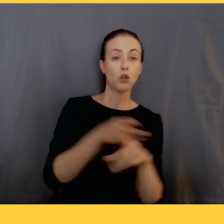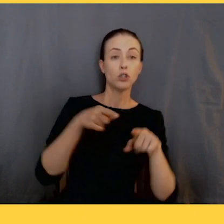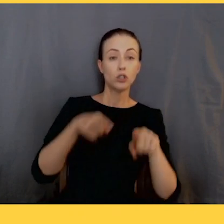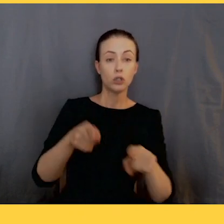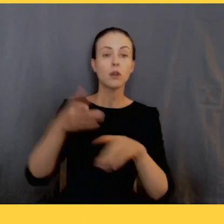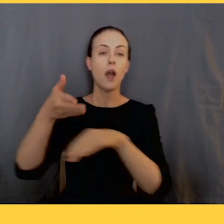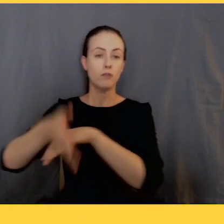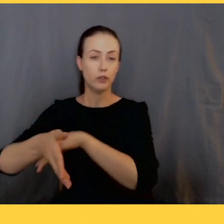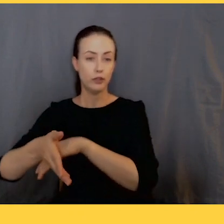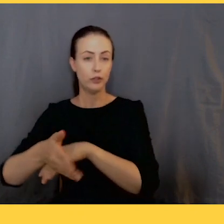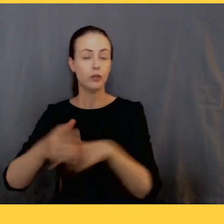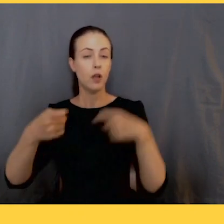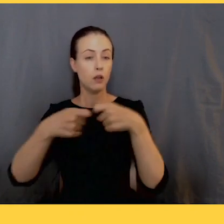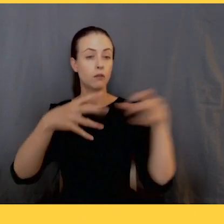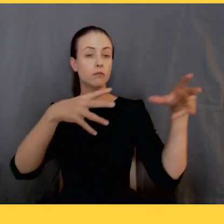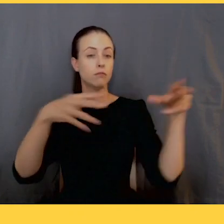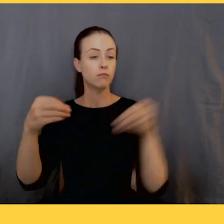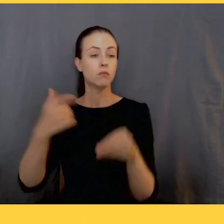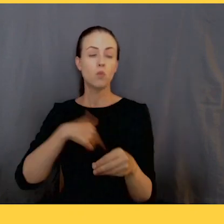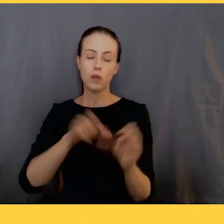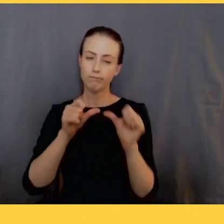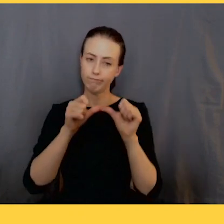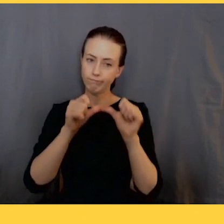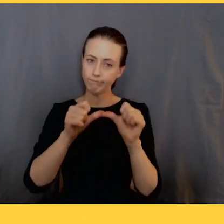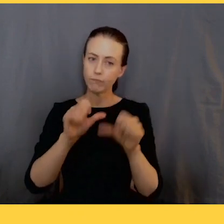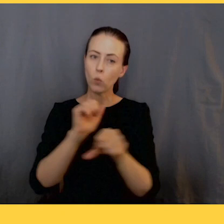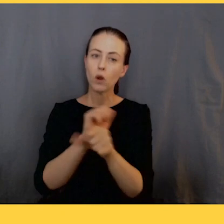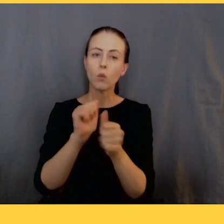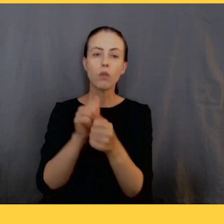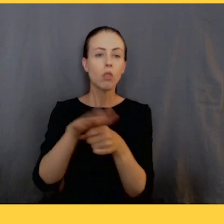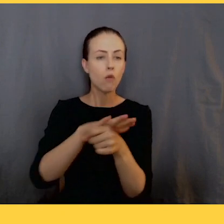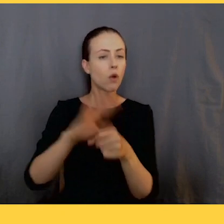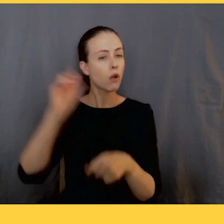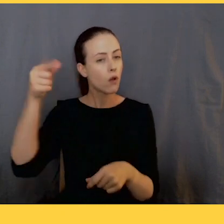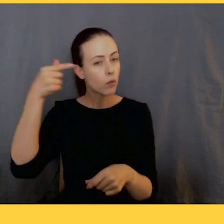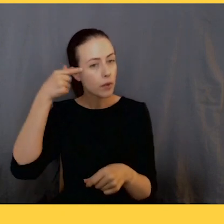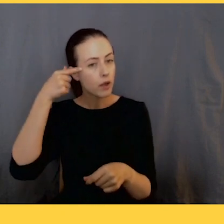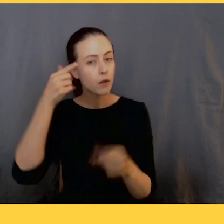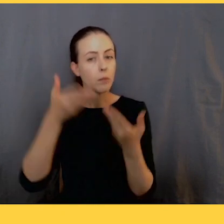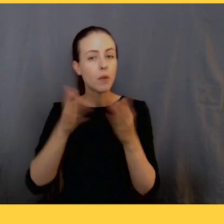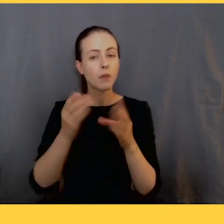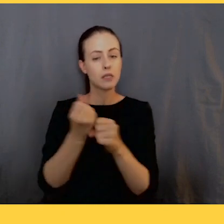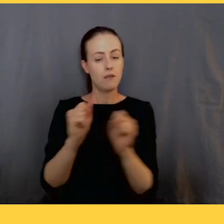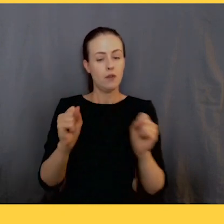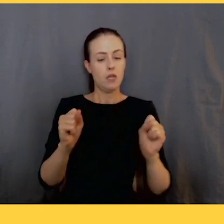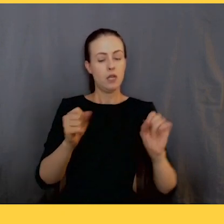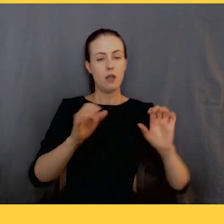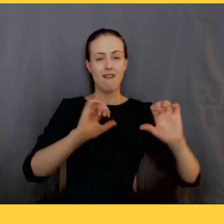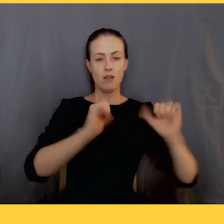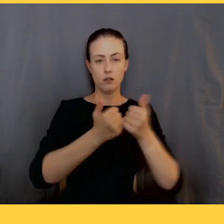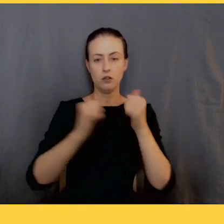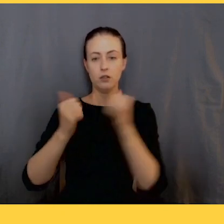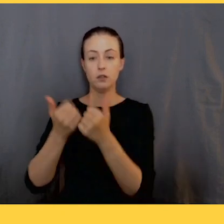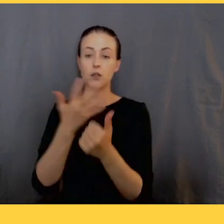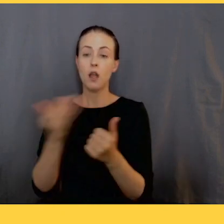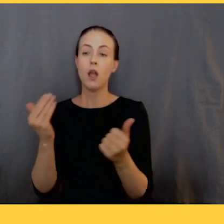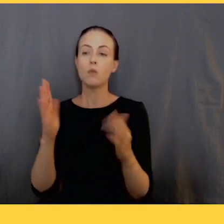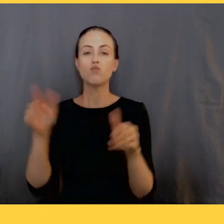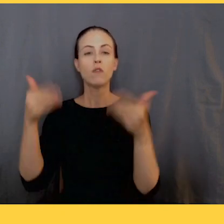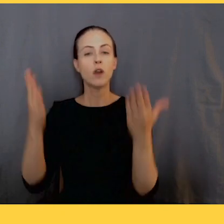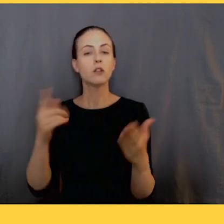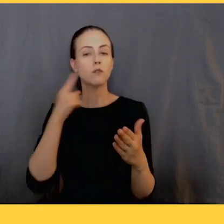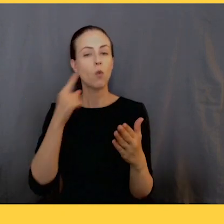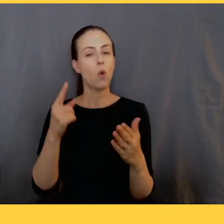de-energization event. SE will continue to work with local government and public safety agencies, as well as essential